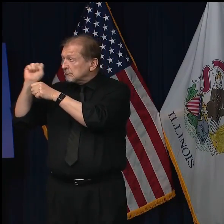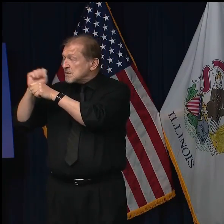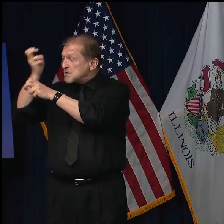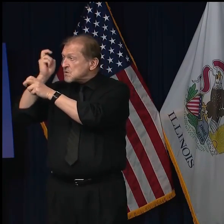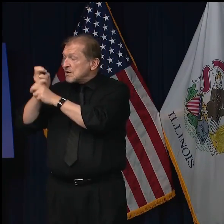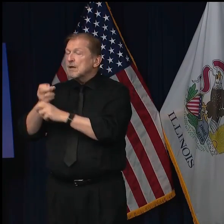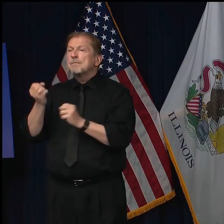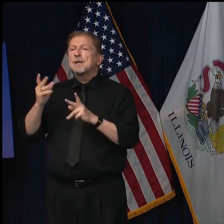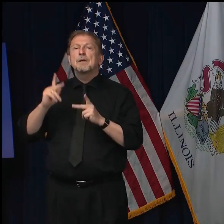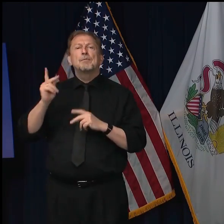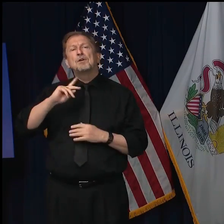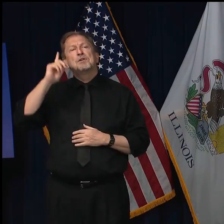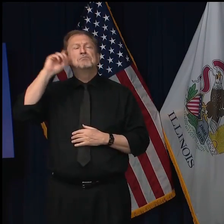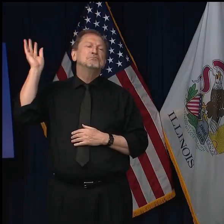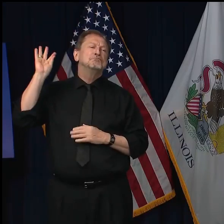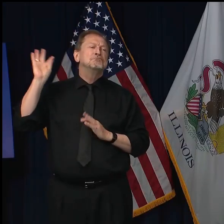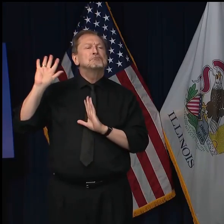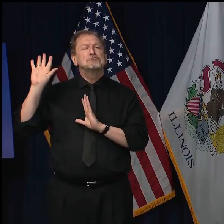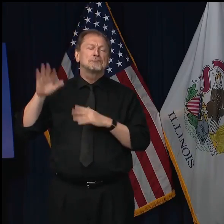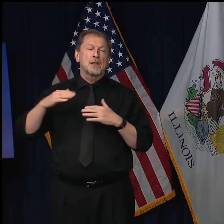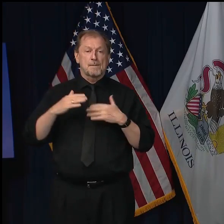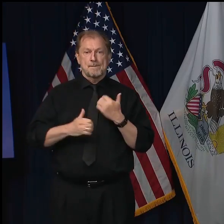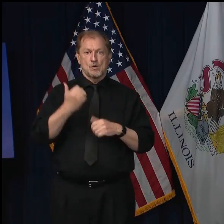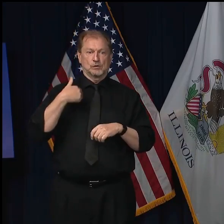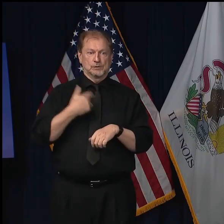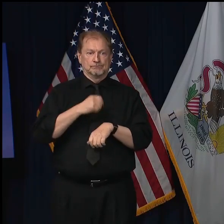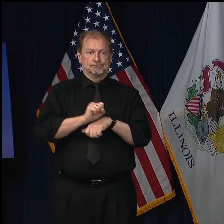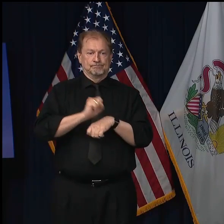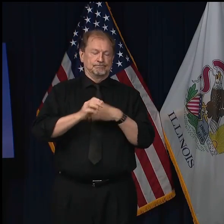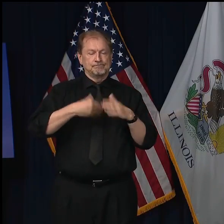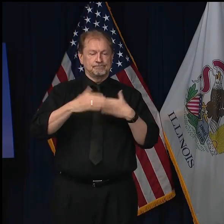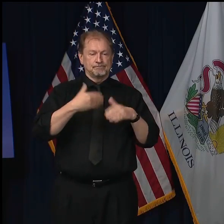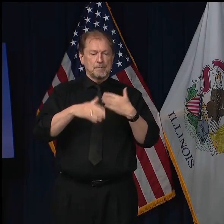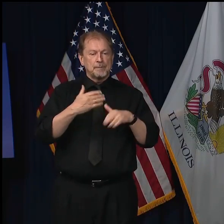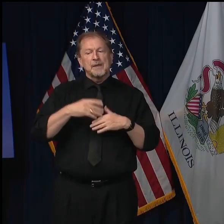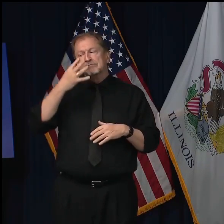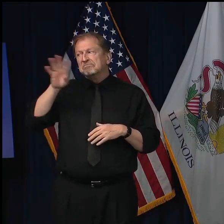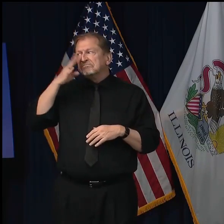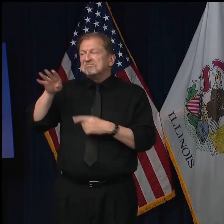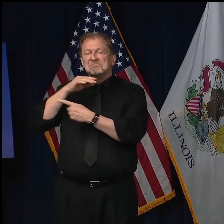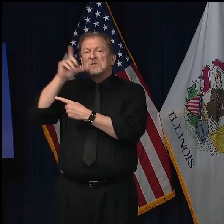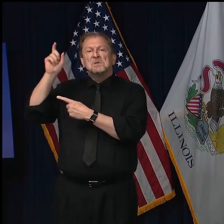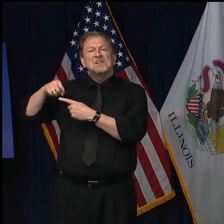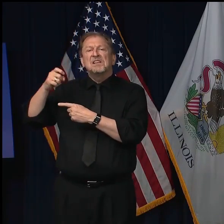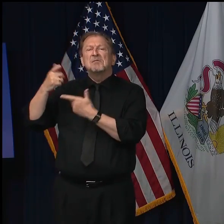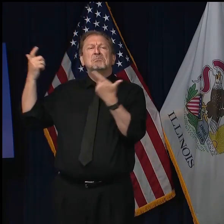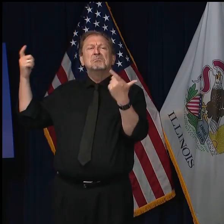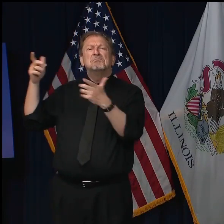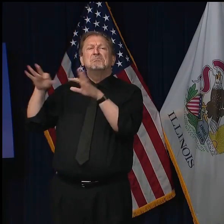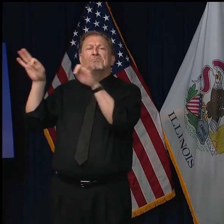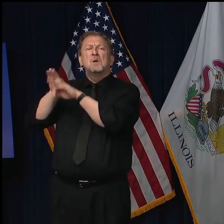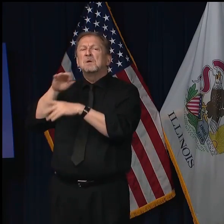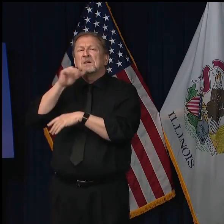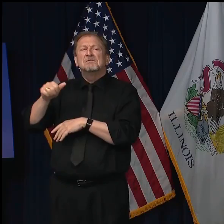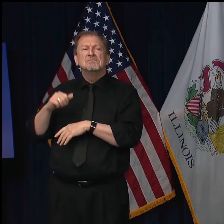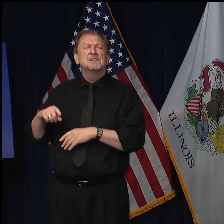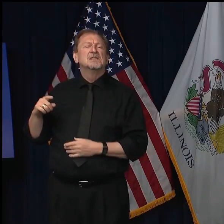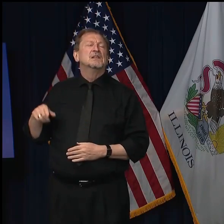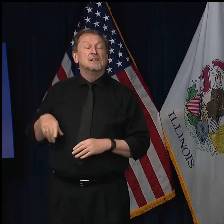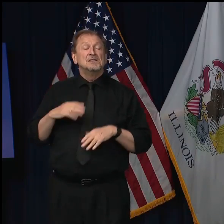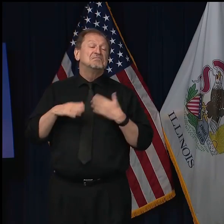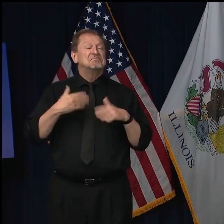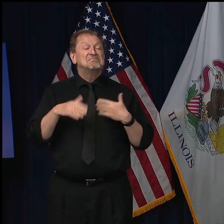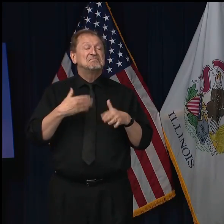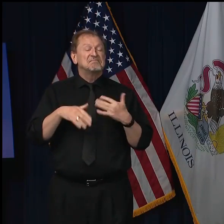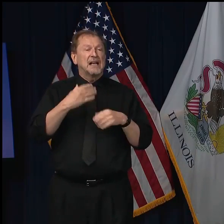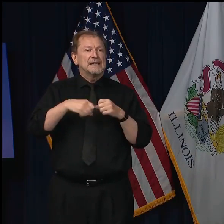agency, which has been fundamentally defunded over many years. It has 500 fewer